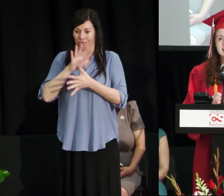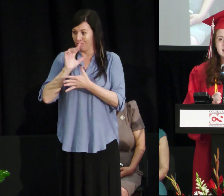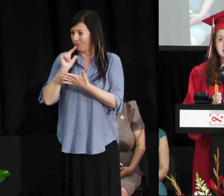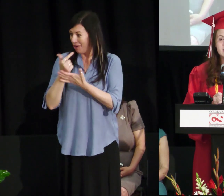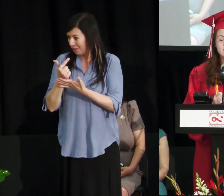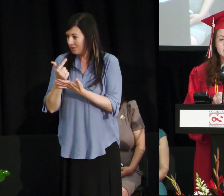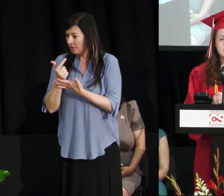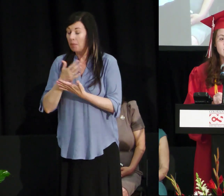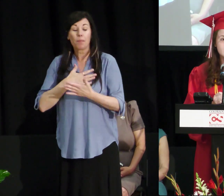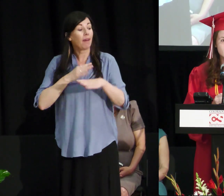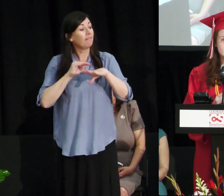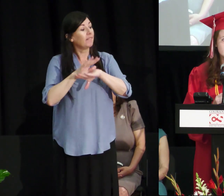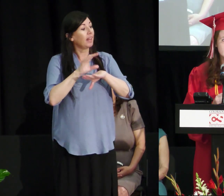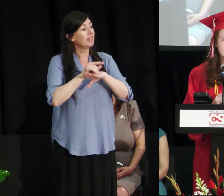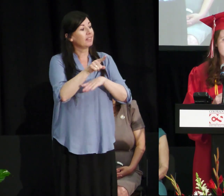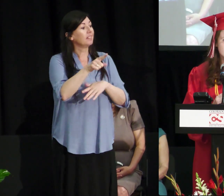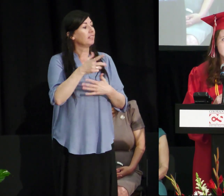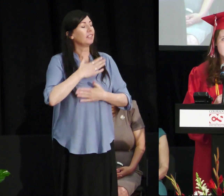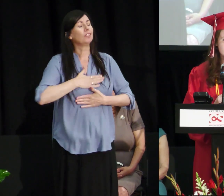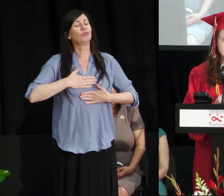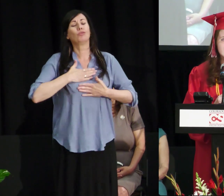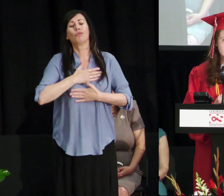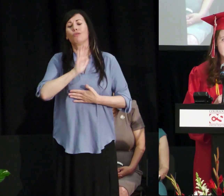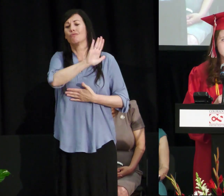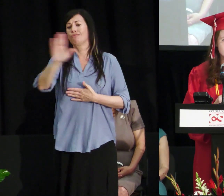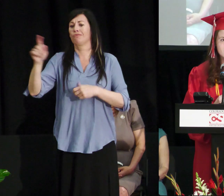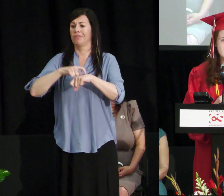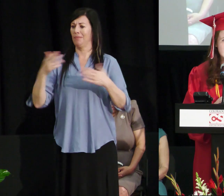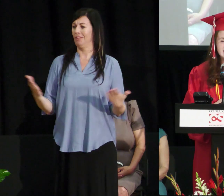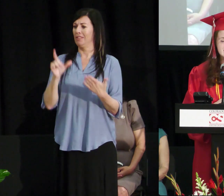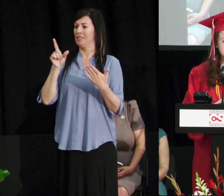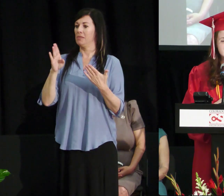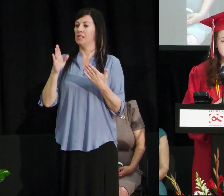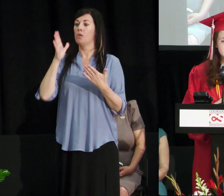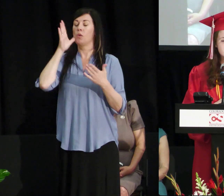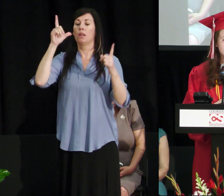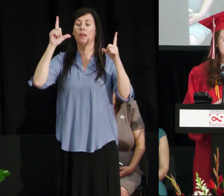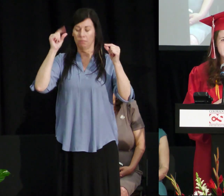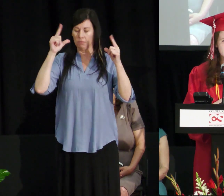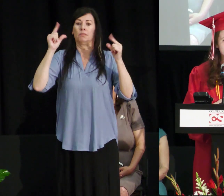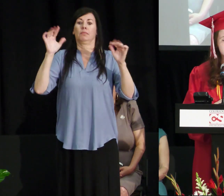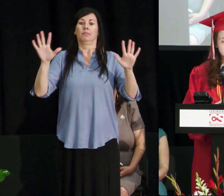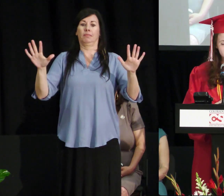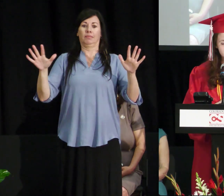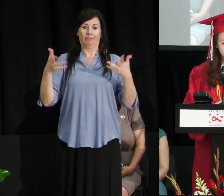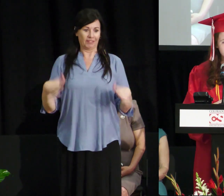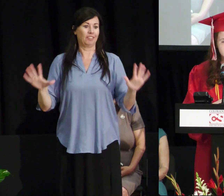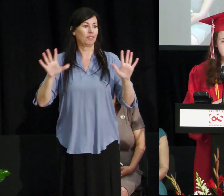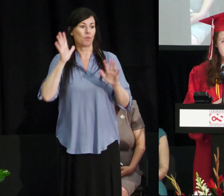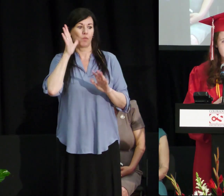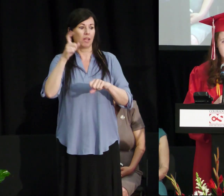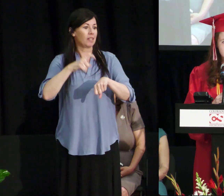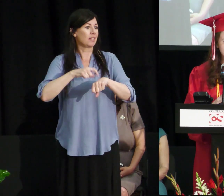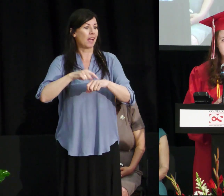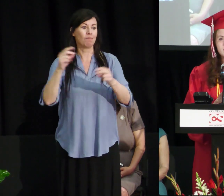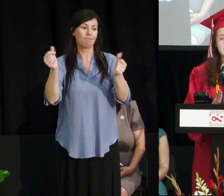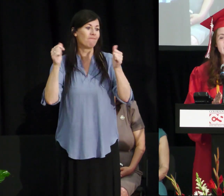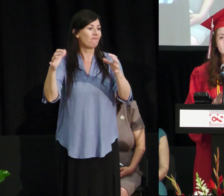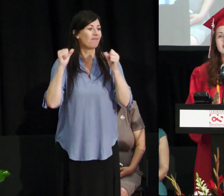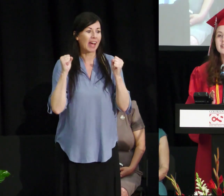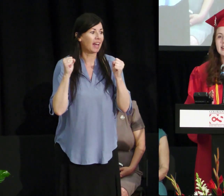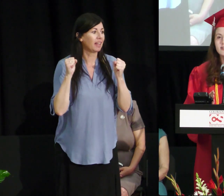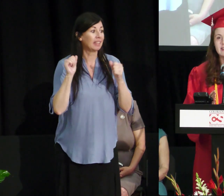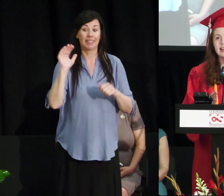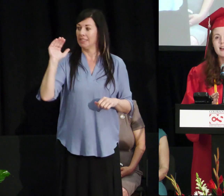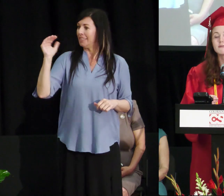advice is for you to enjoy your time here. It will go by so quickly. It seems